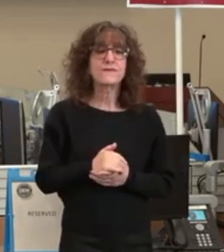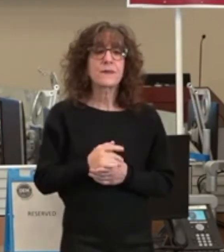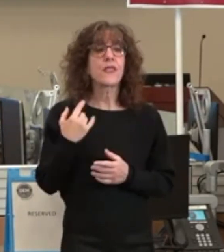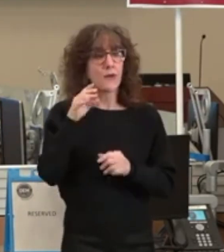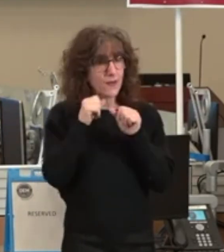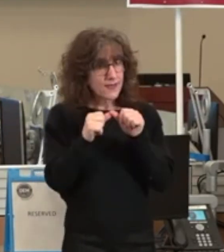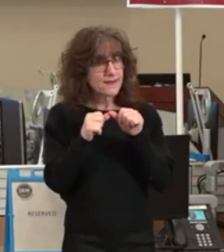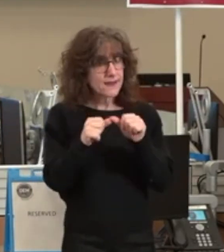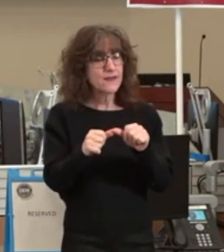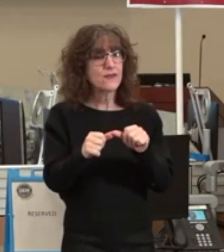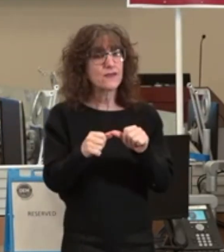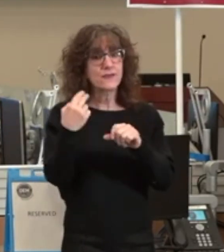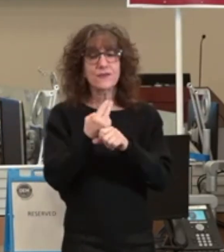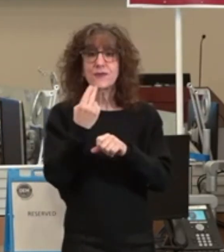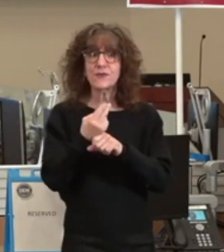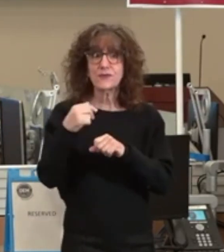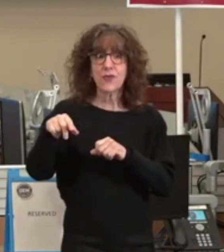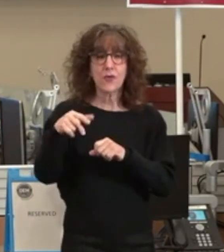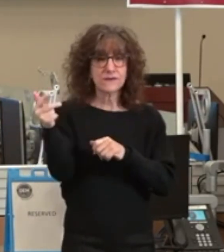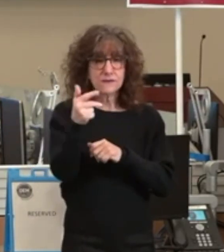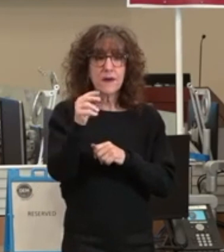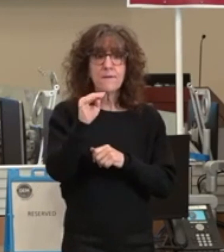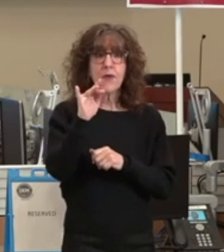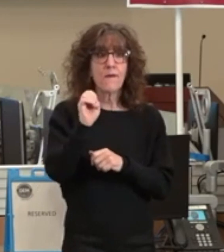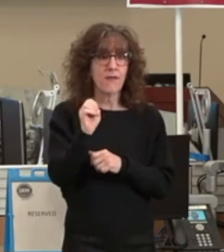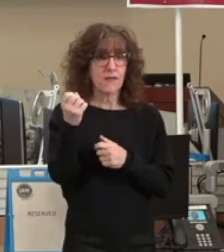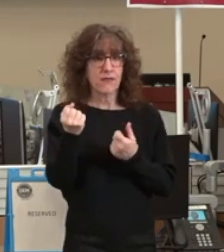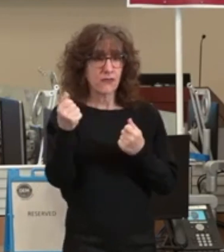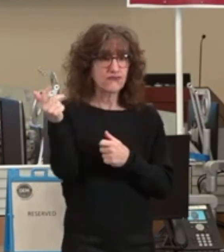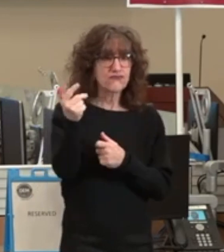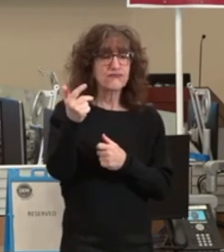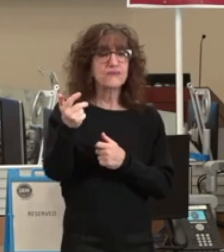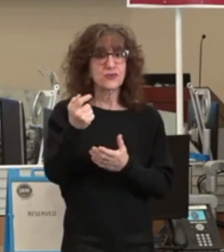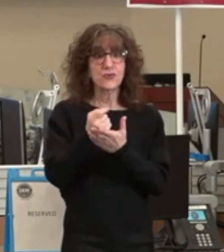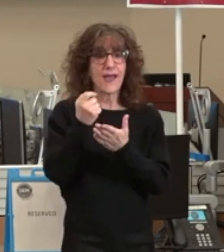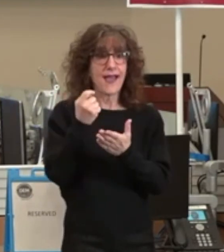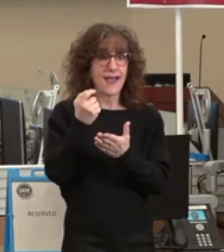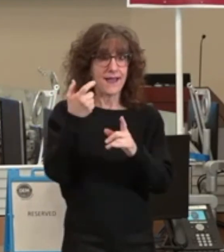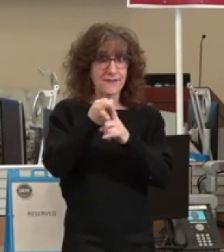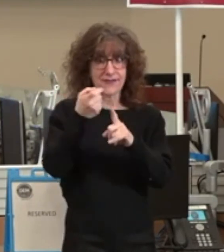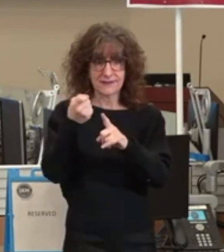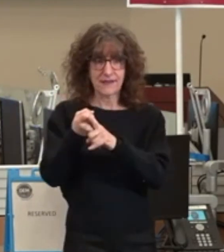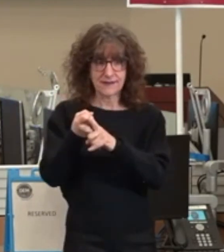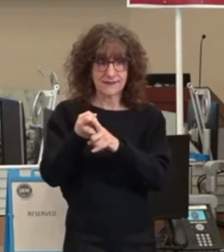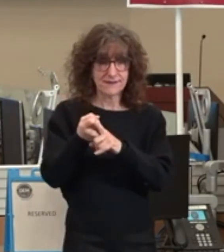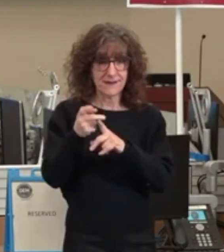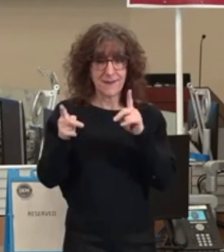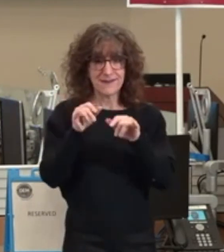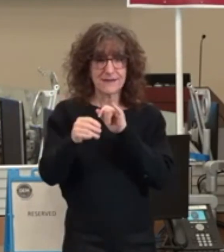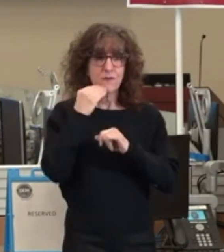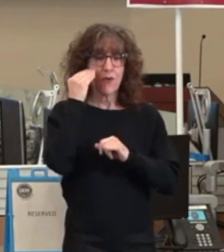will continue to utilize these mobile units to vaccinate homebound individuals, and we are partnering with